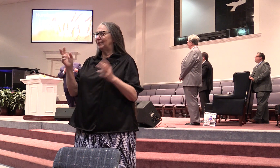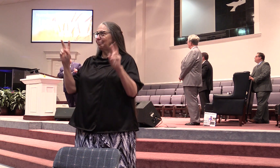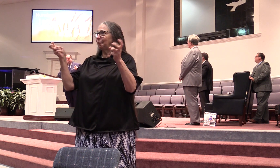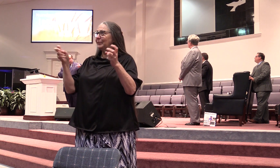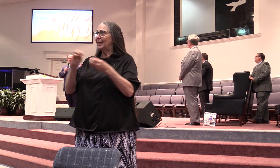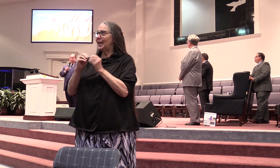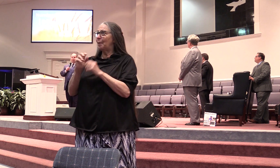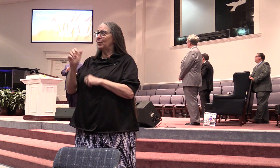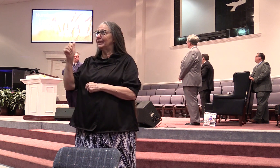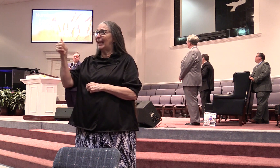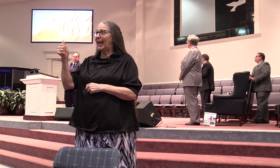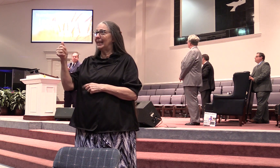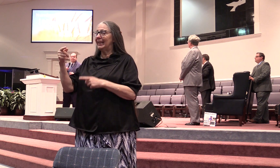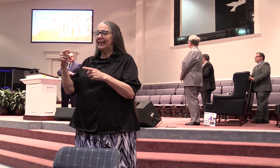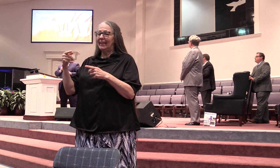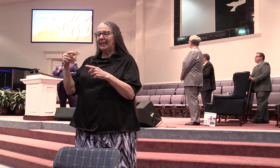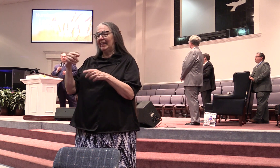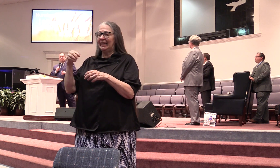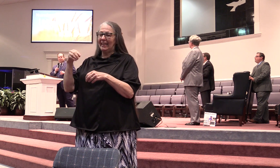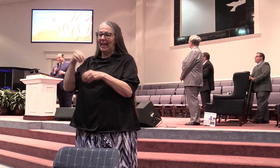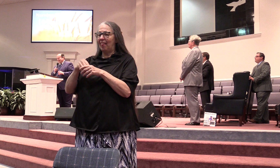number 10 in the corner.